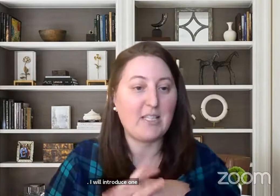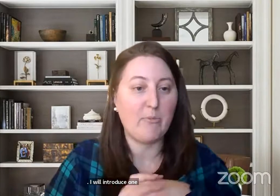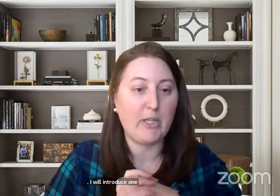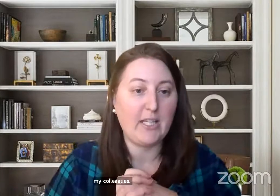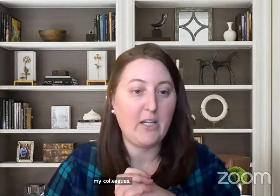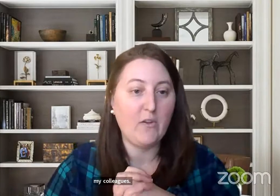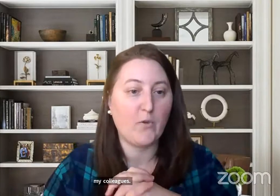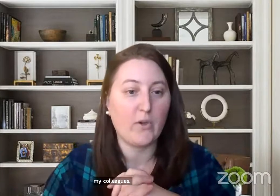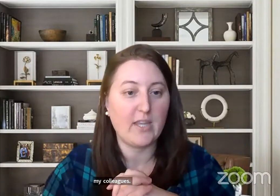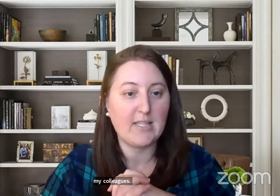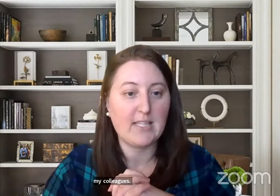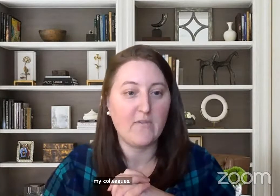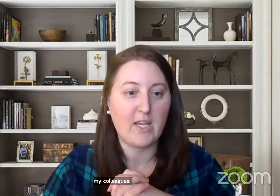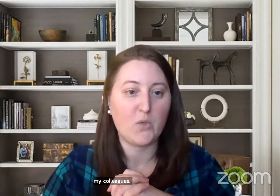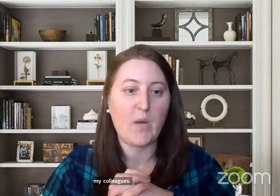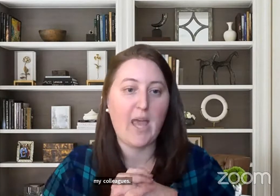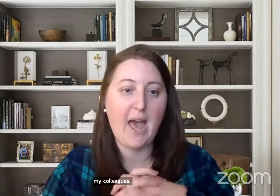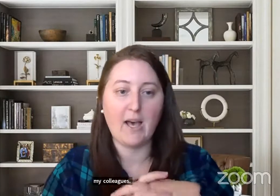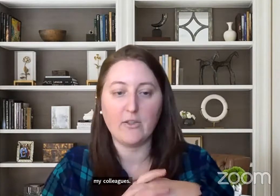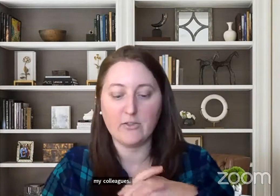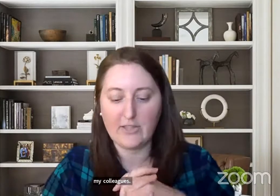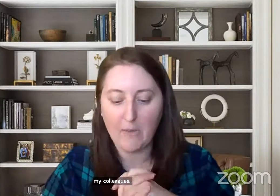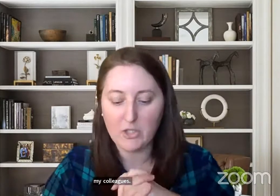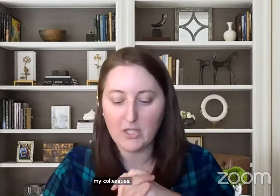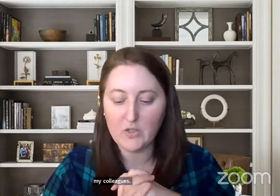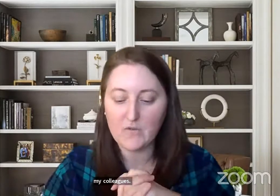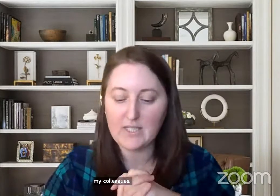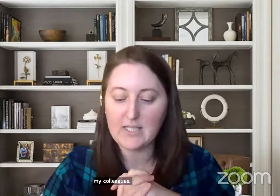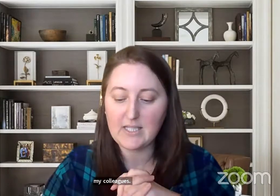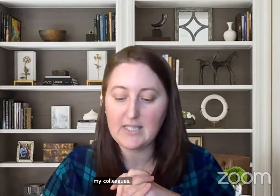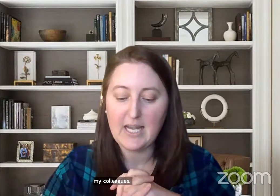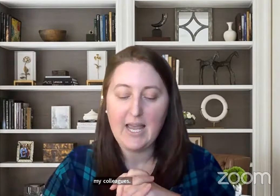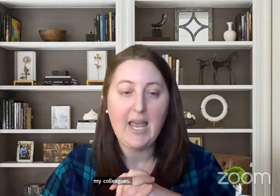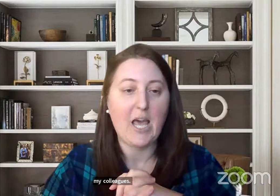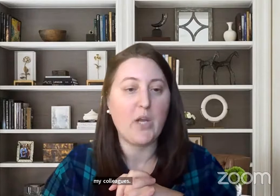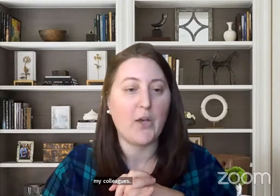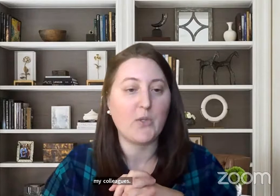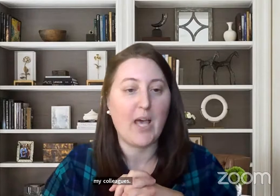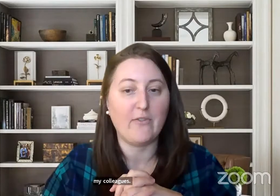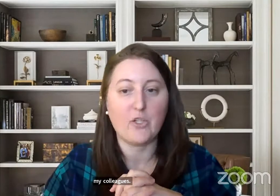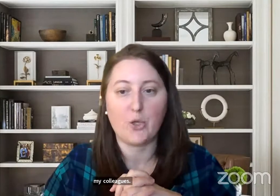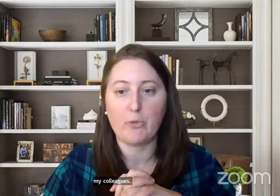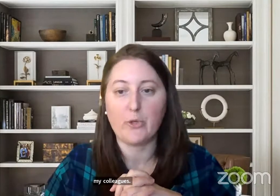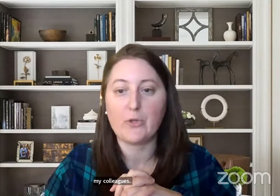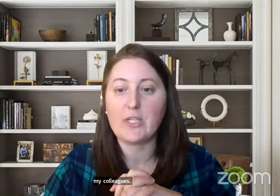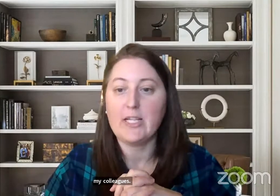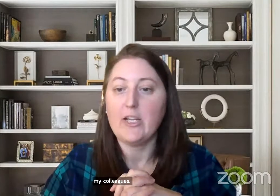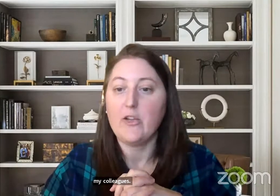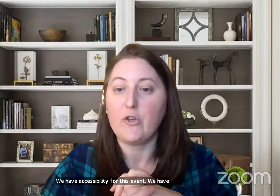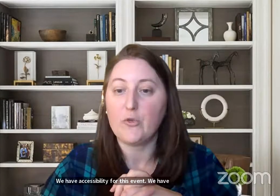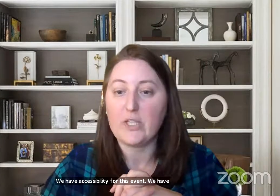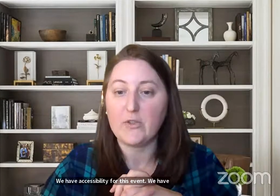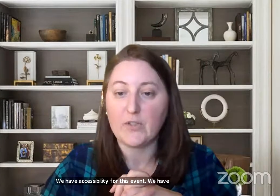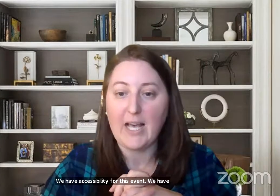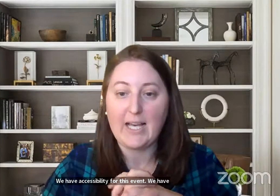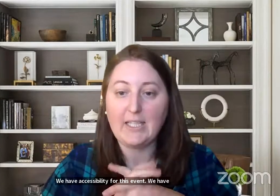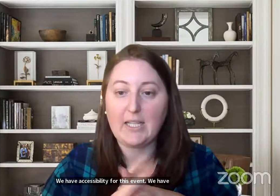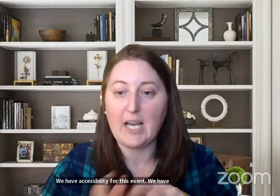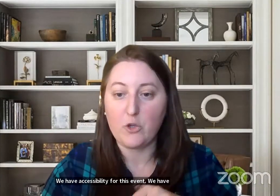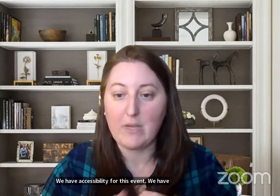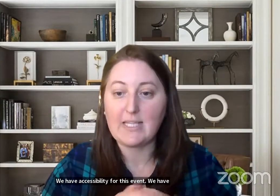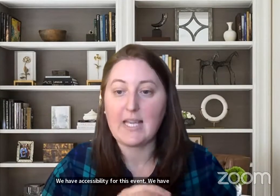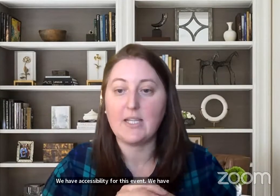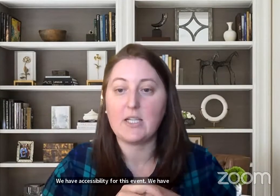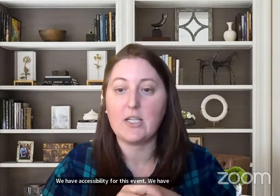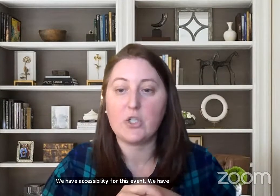have accessibility for this event. We have captioning services, and we also have interpreters. Feel free to